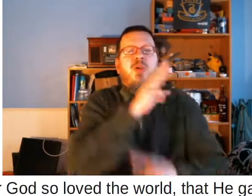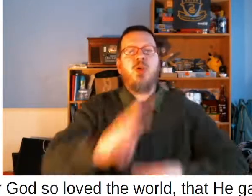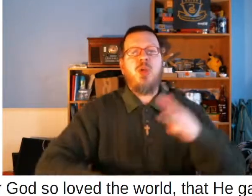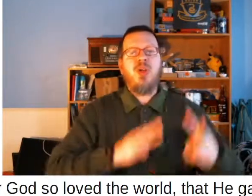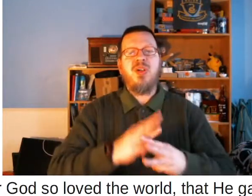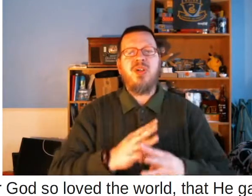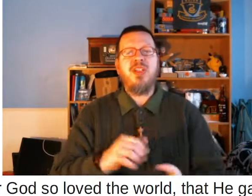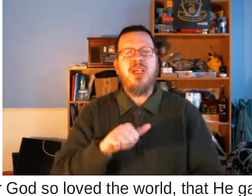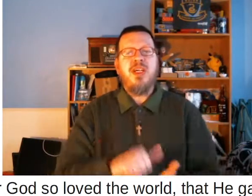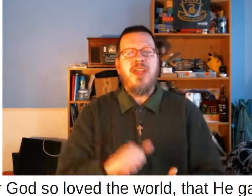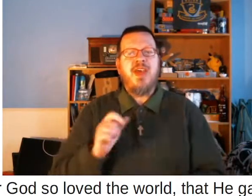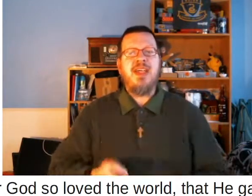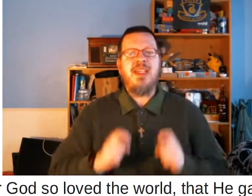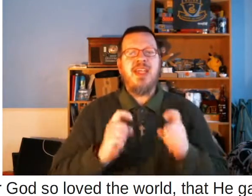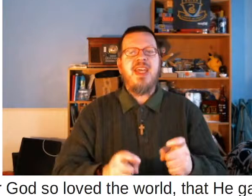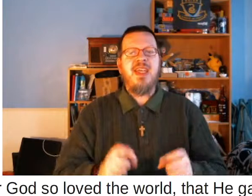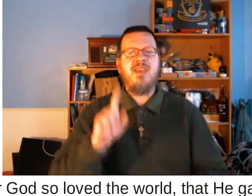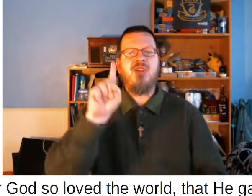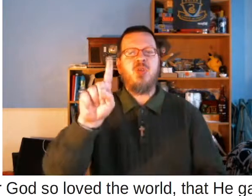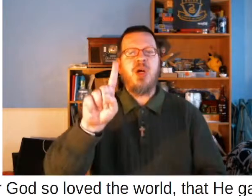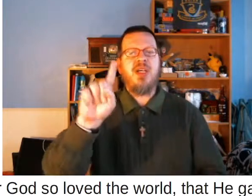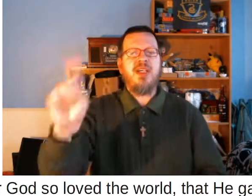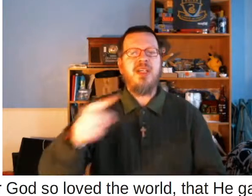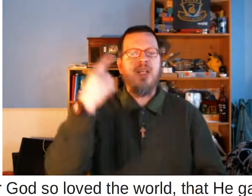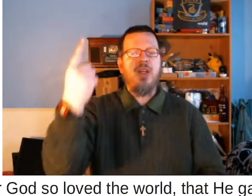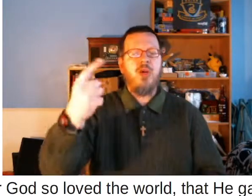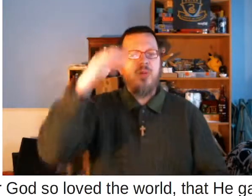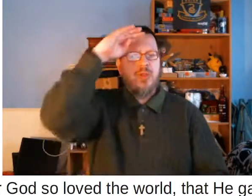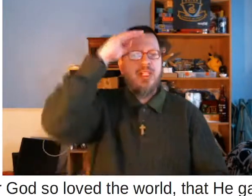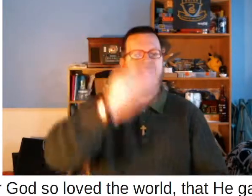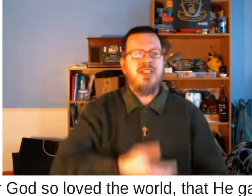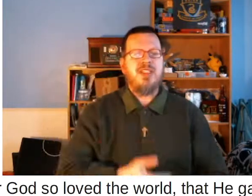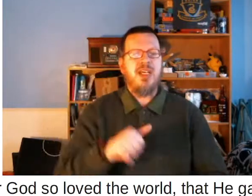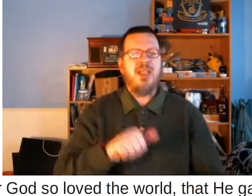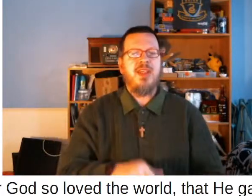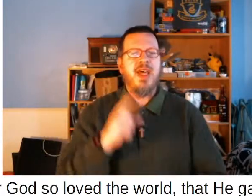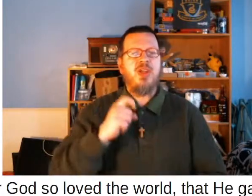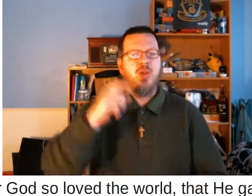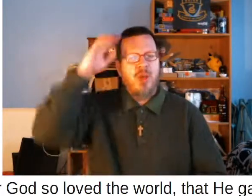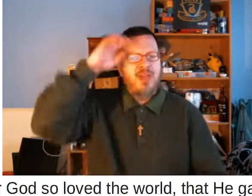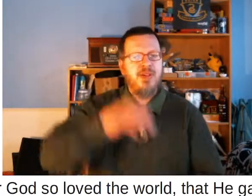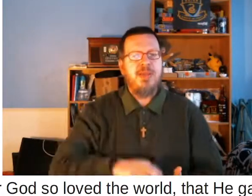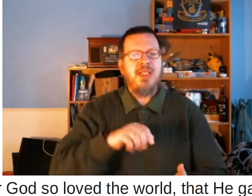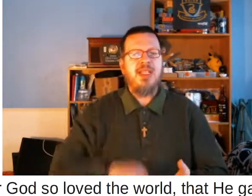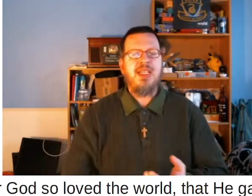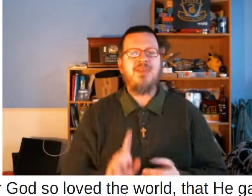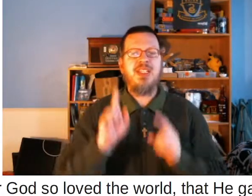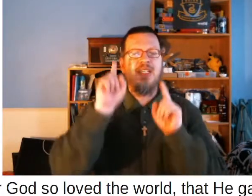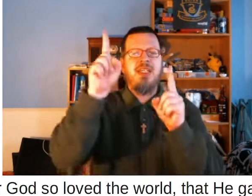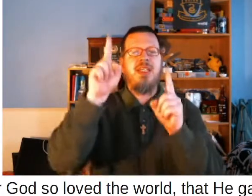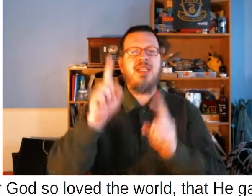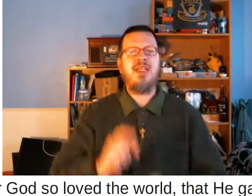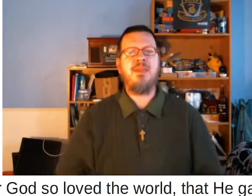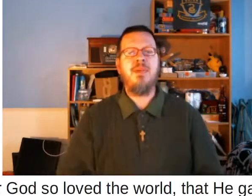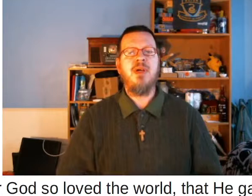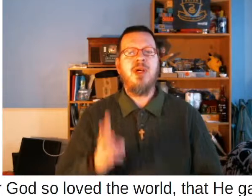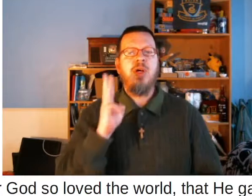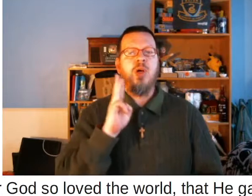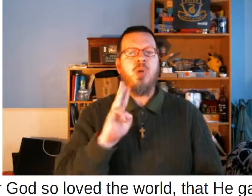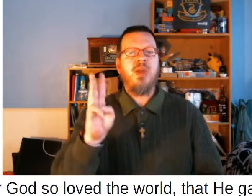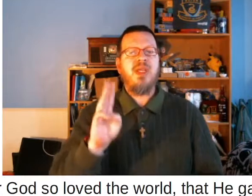loved the world that he gave his one and only Son, that whoever believes in